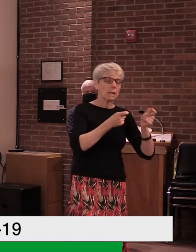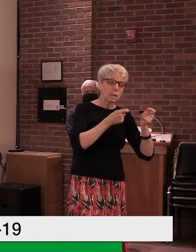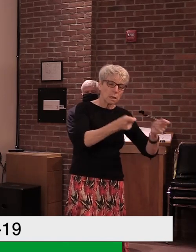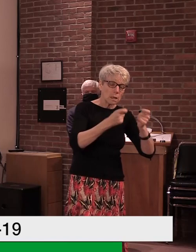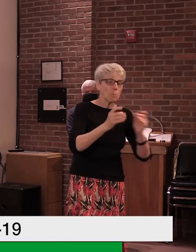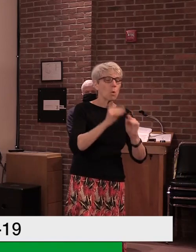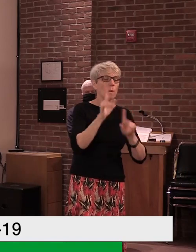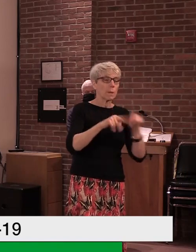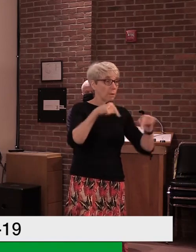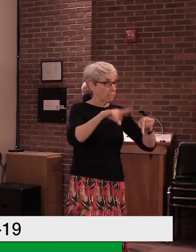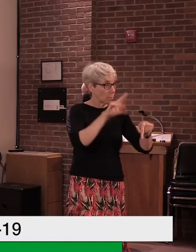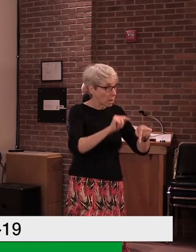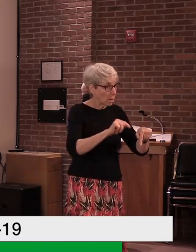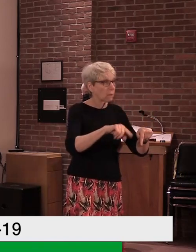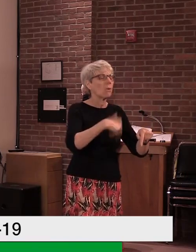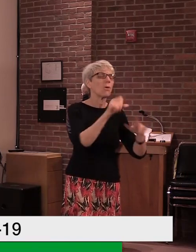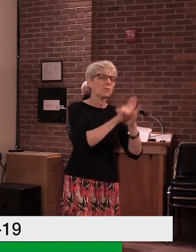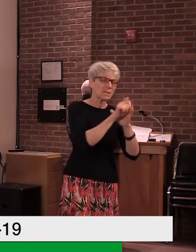region and the country.